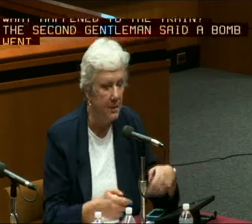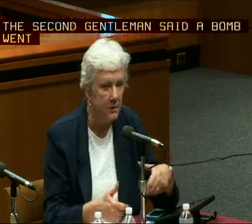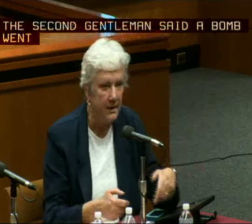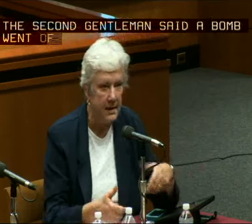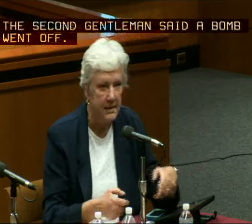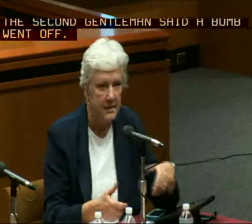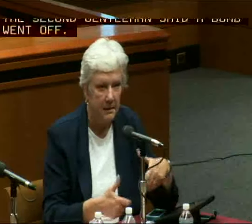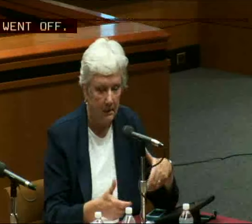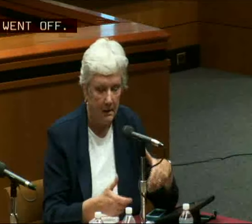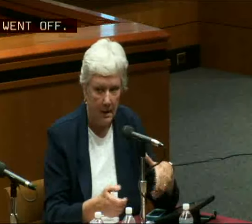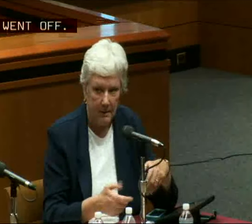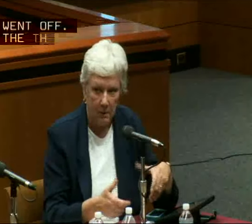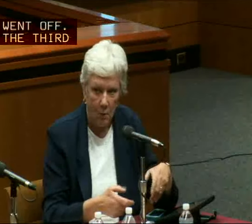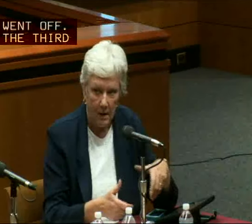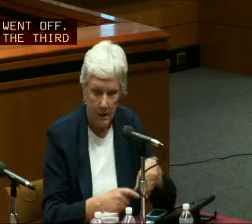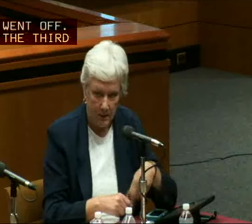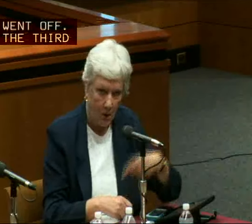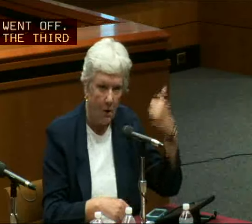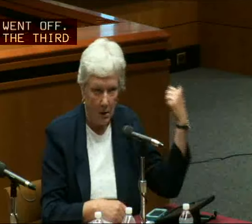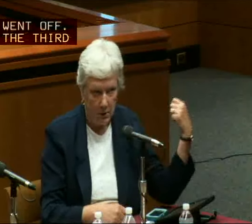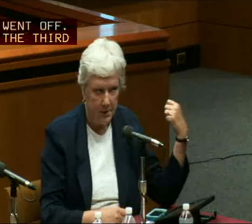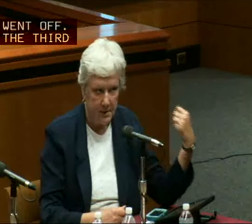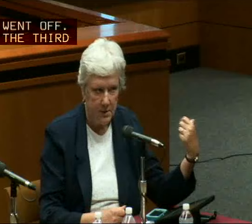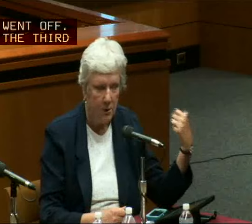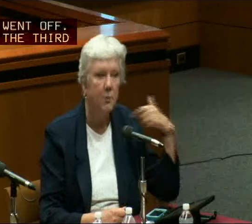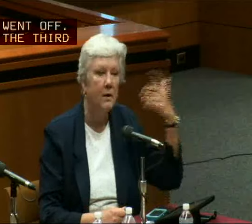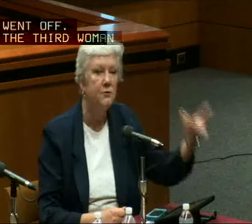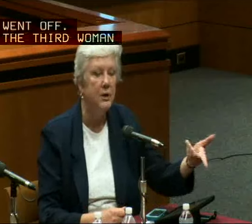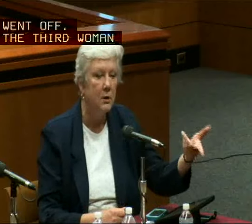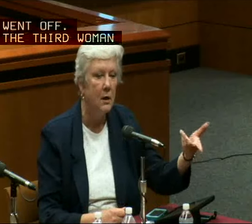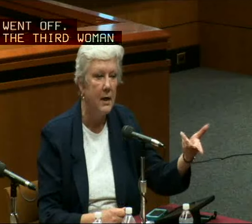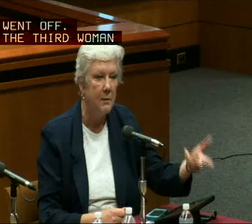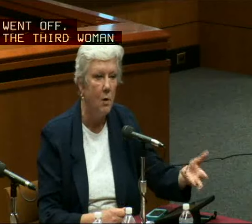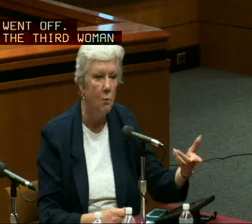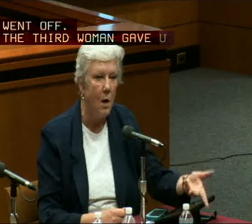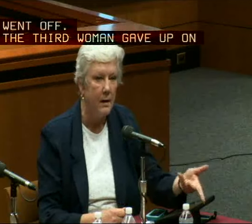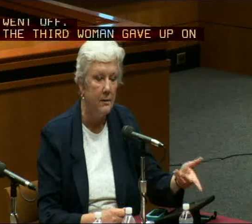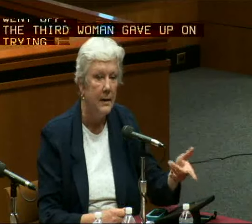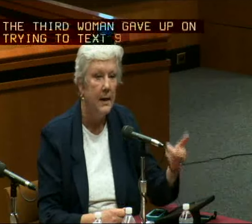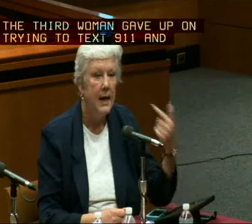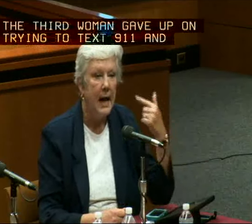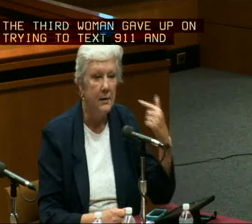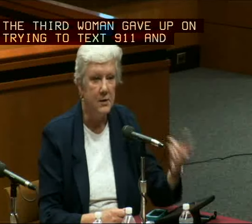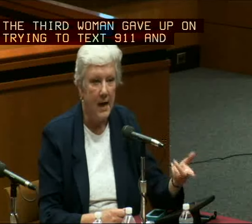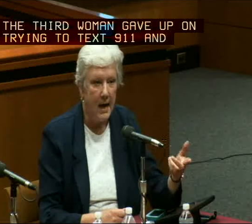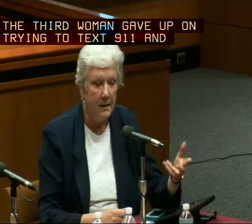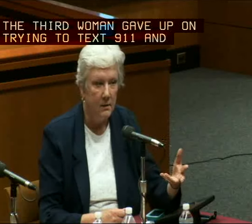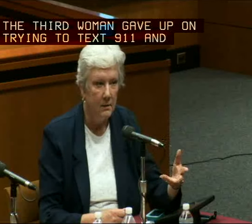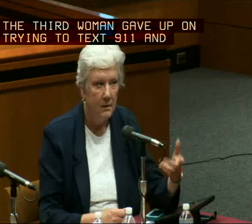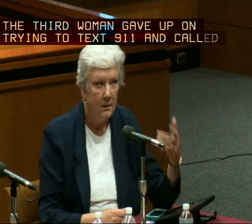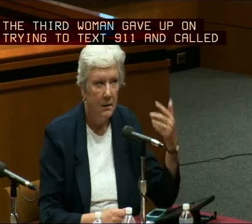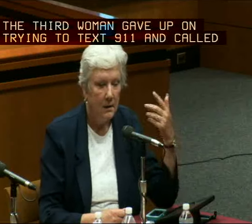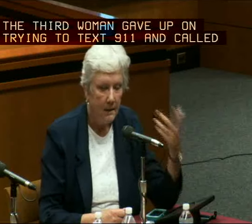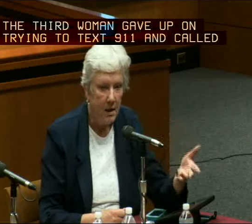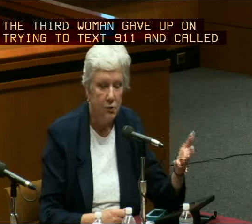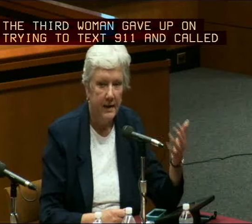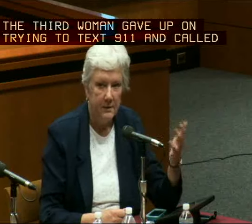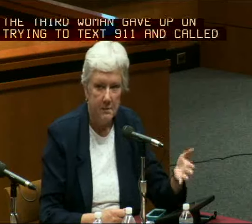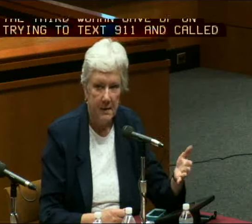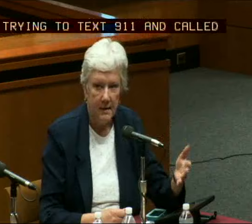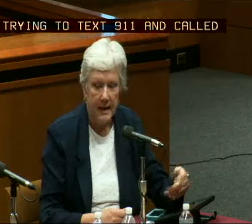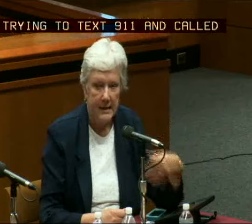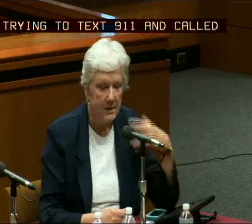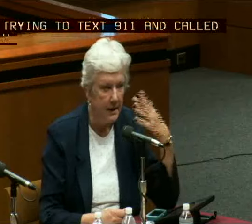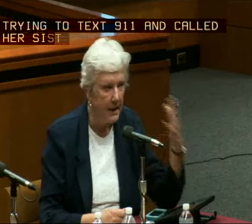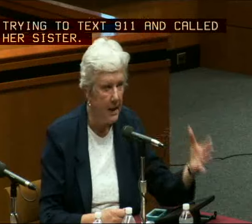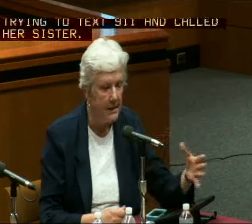up on trying to text 911 and called her sister. But what if she had called 911 and said, I'm on a train that's